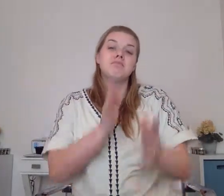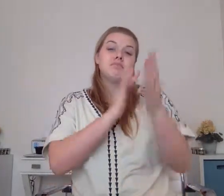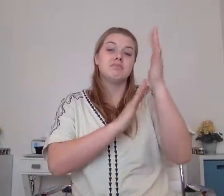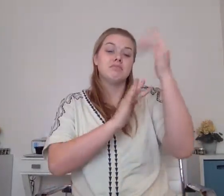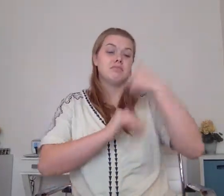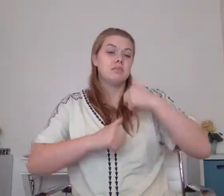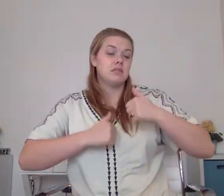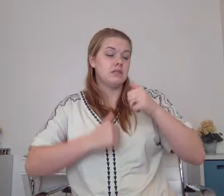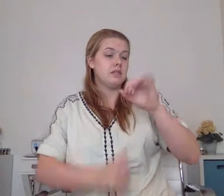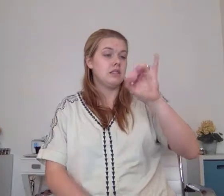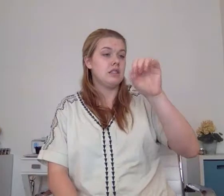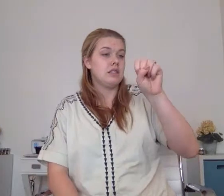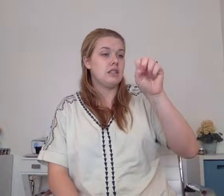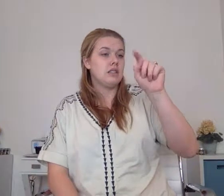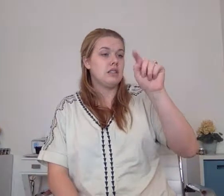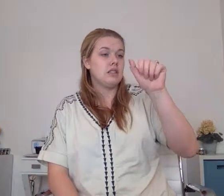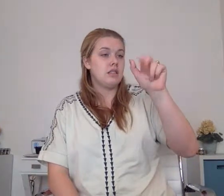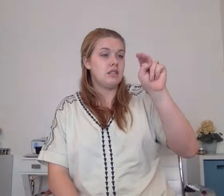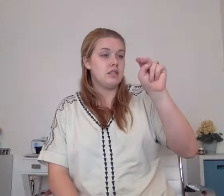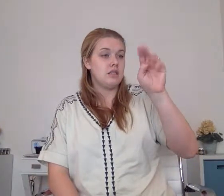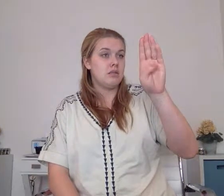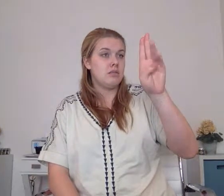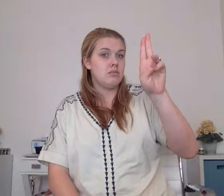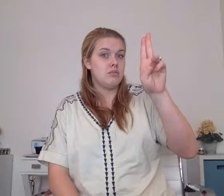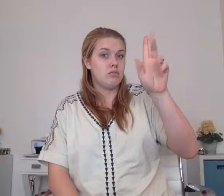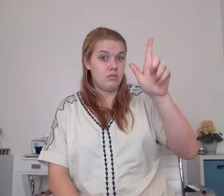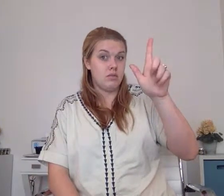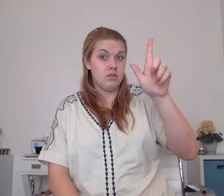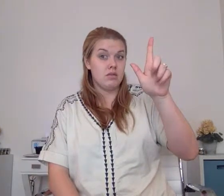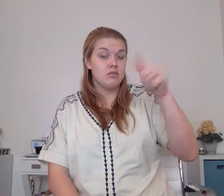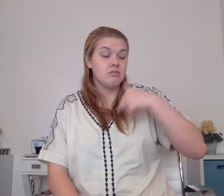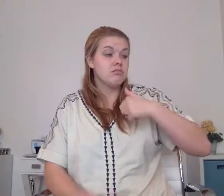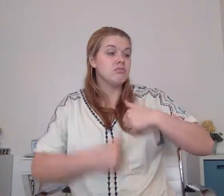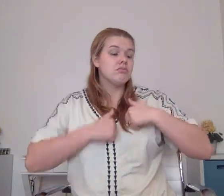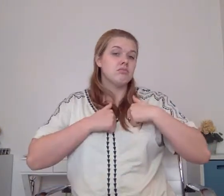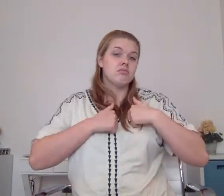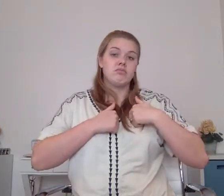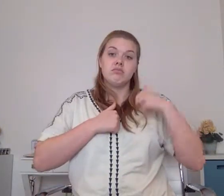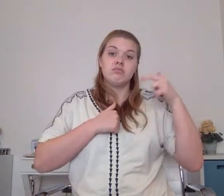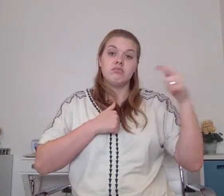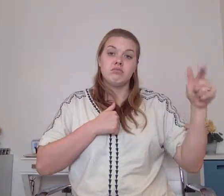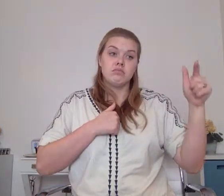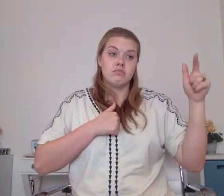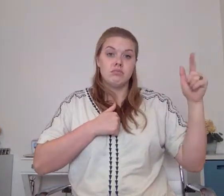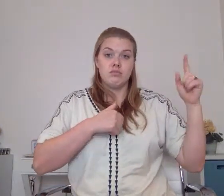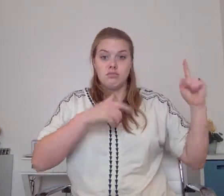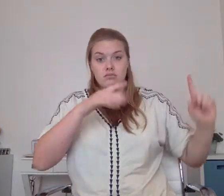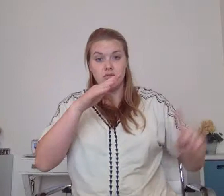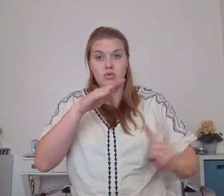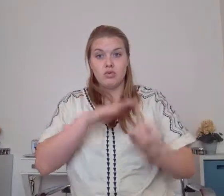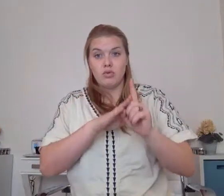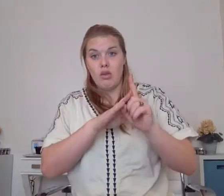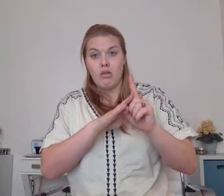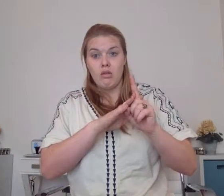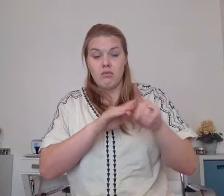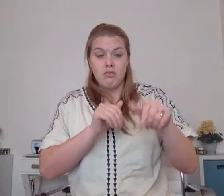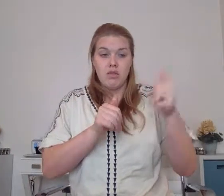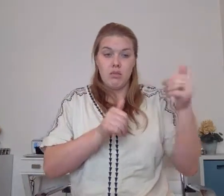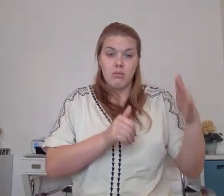an American scholar working on women writers in the Middle East came to see me. And at some point in our exchange, she